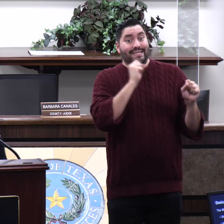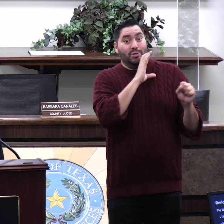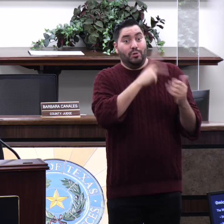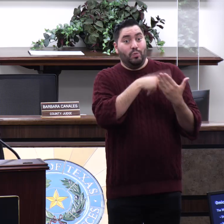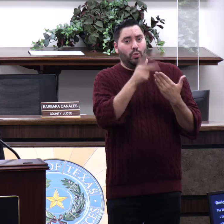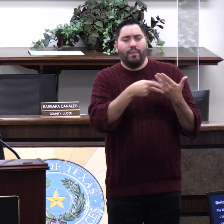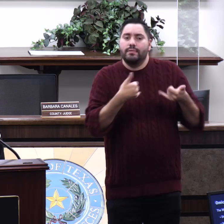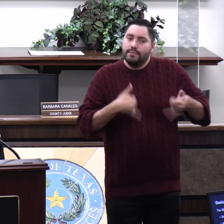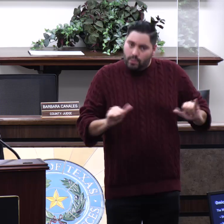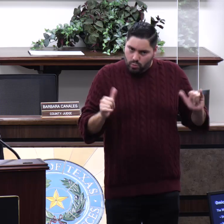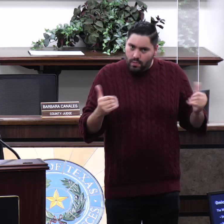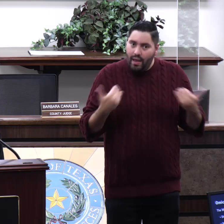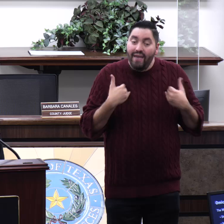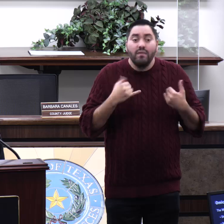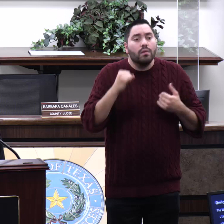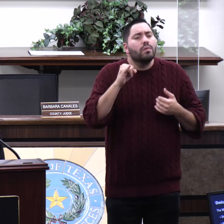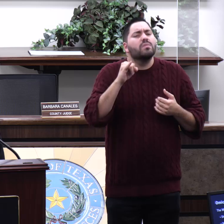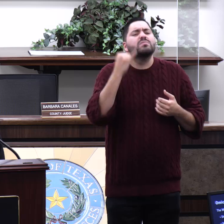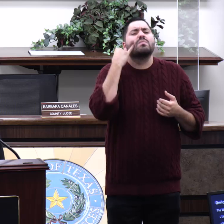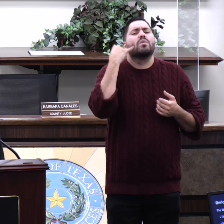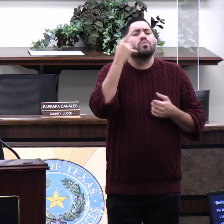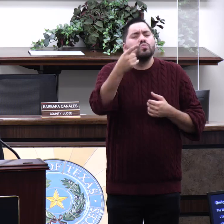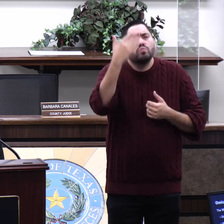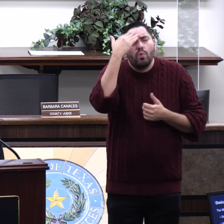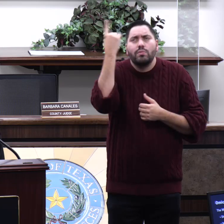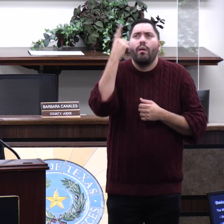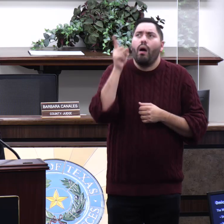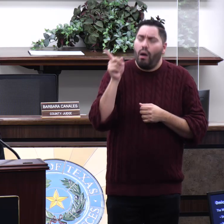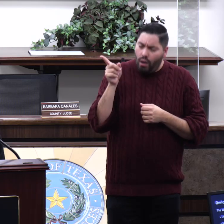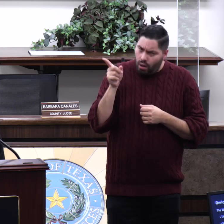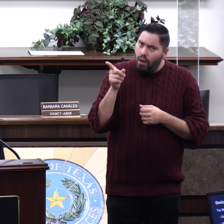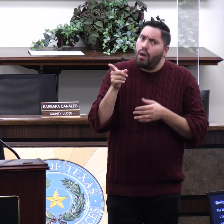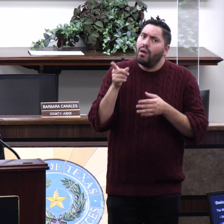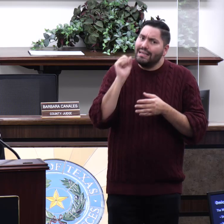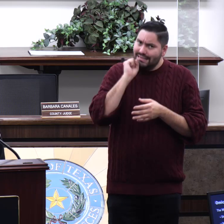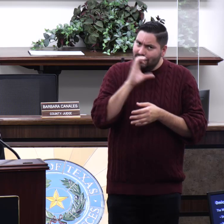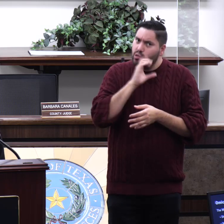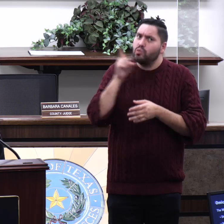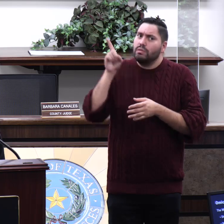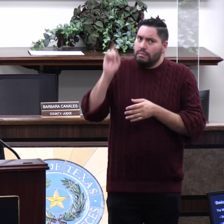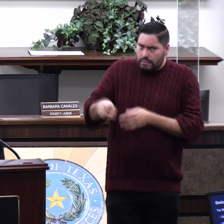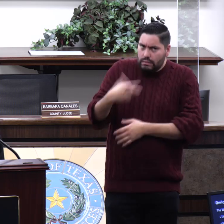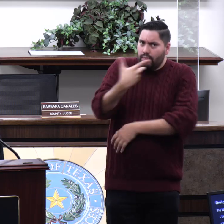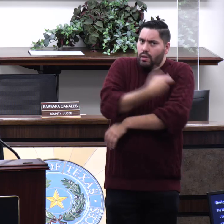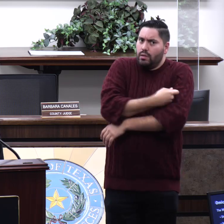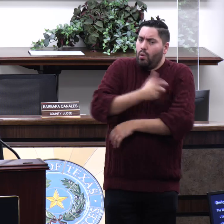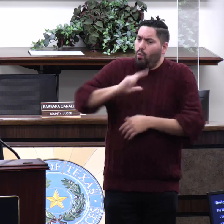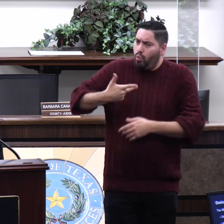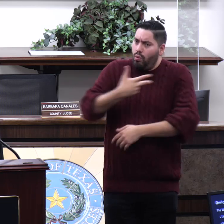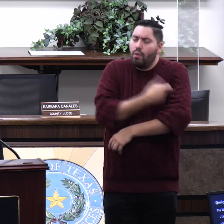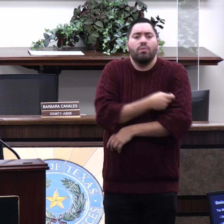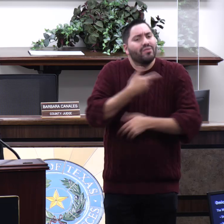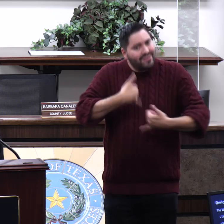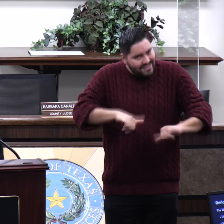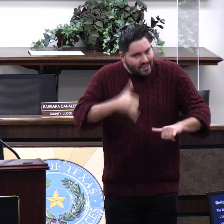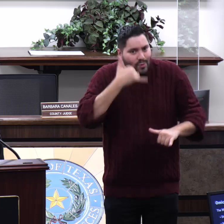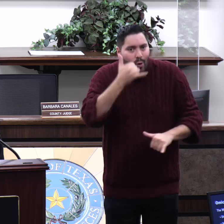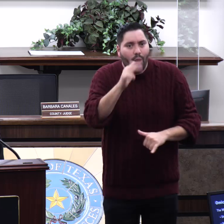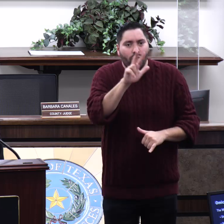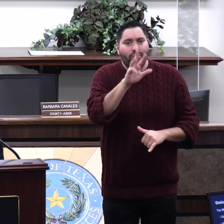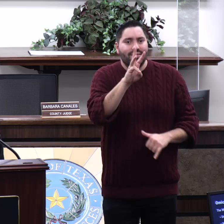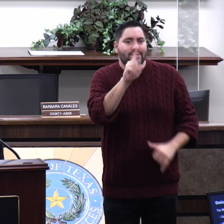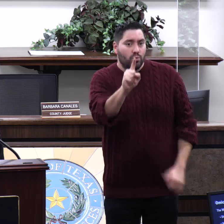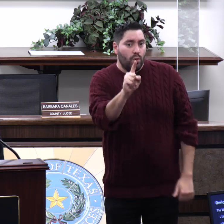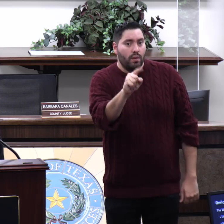in effect. So if you know someone who needs to be vaccinated, needs a booster shot or needs a third dose, you can still call